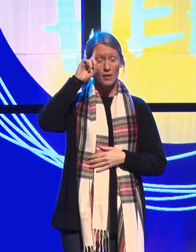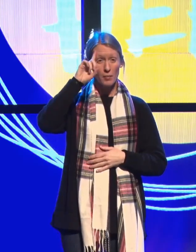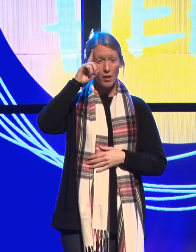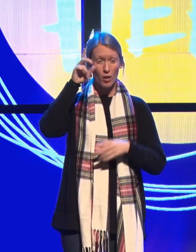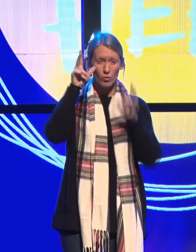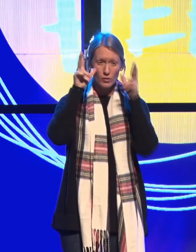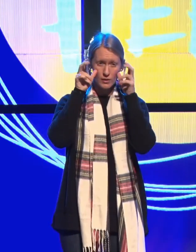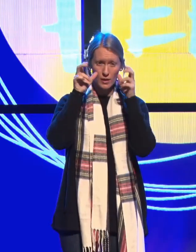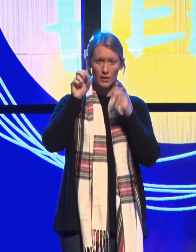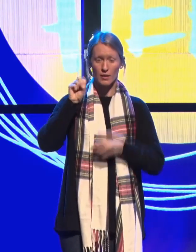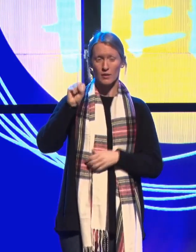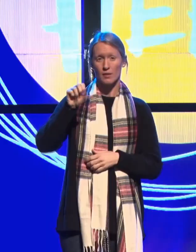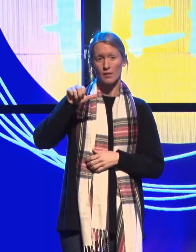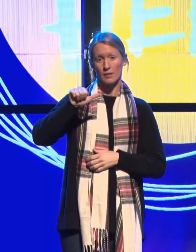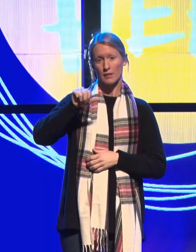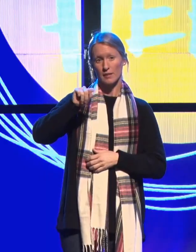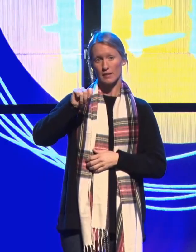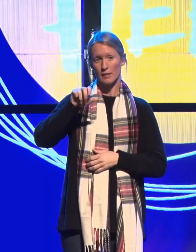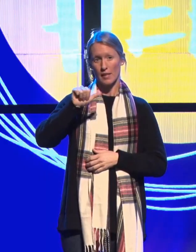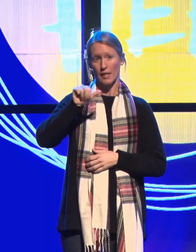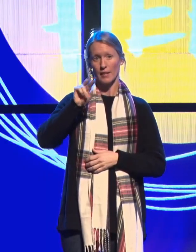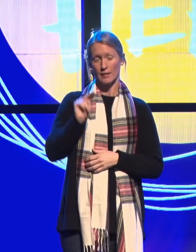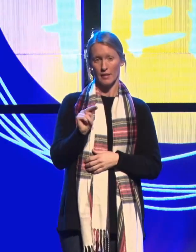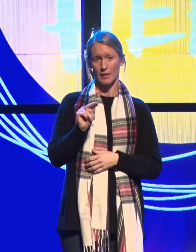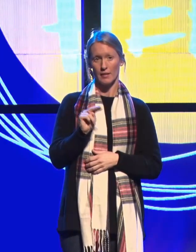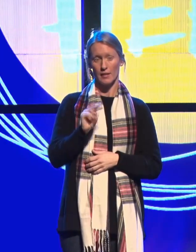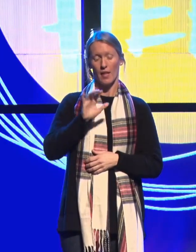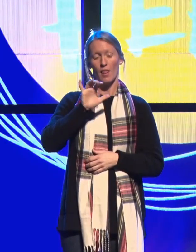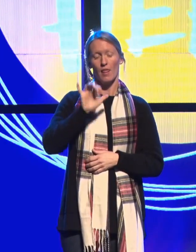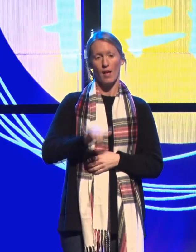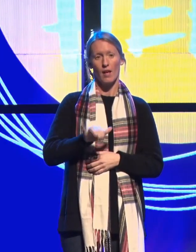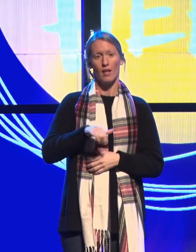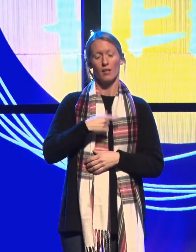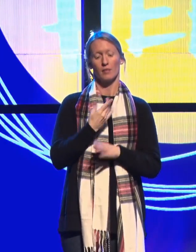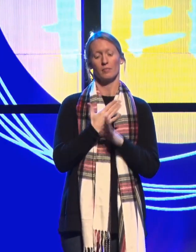as that which destroys peace in your life.